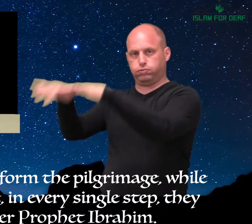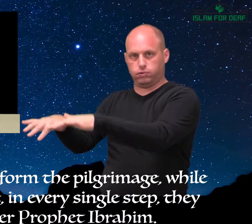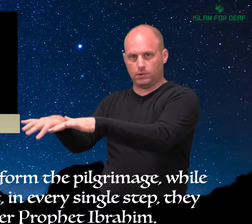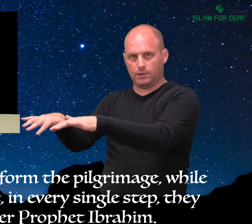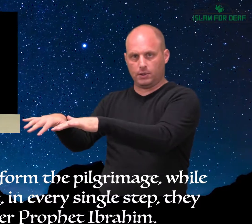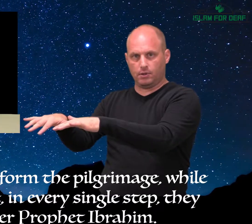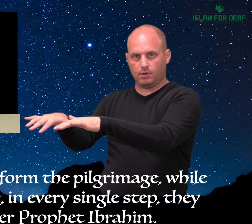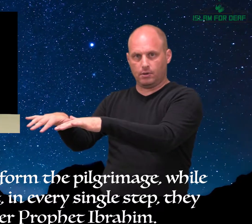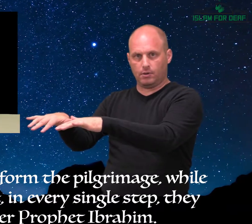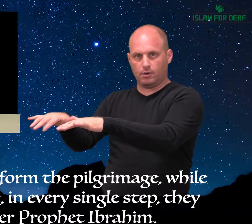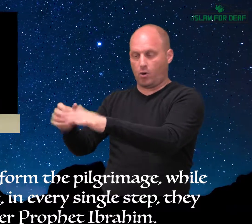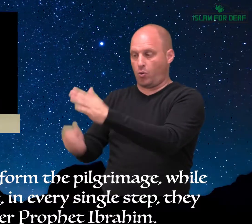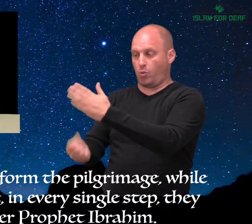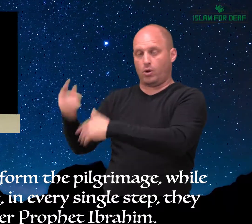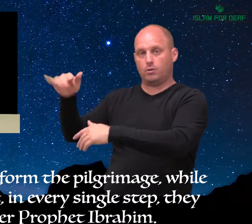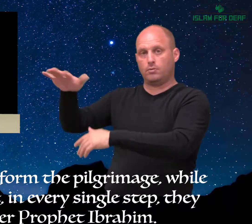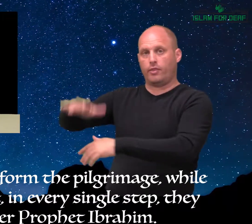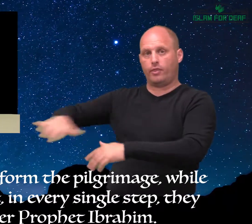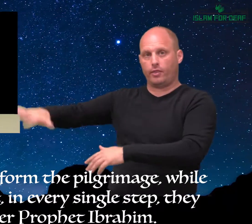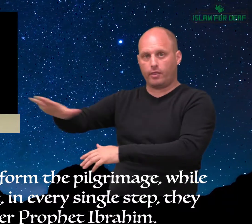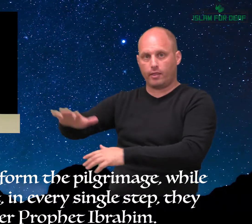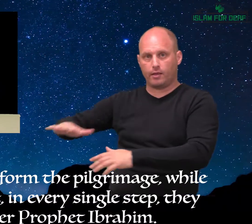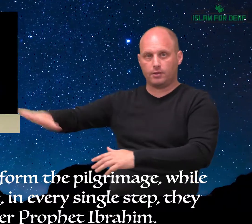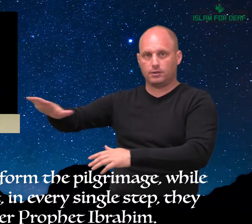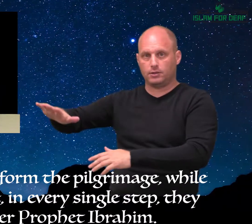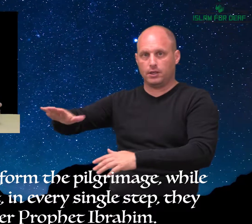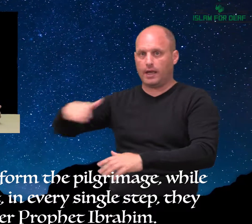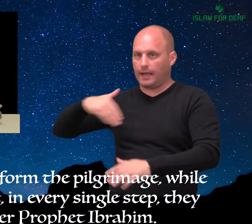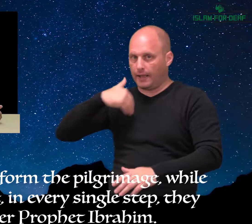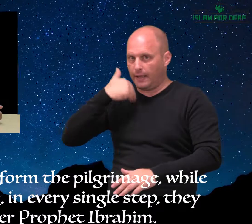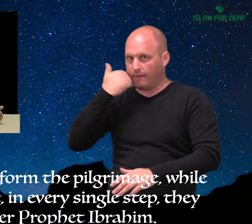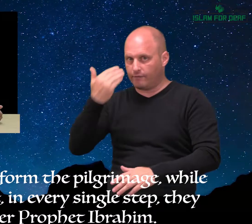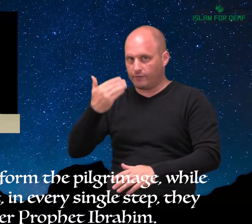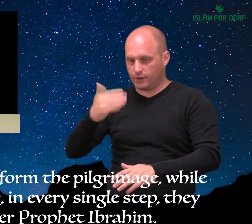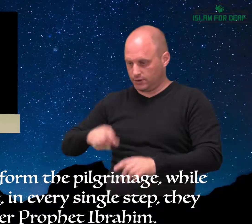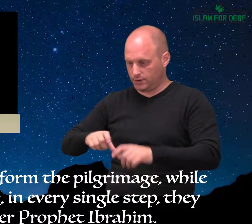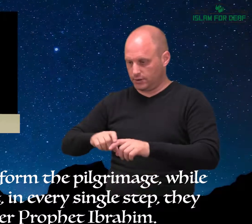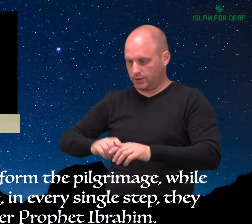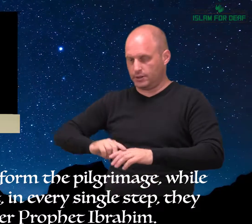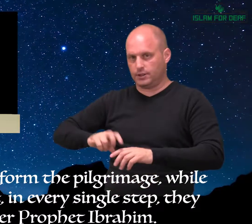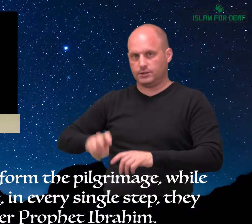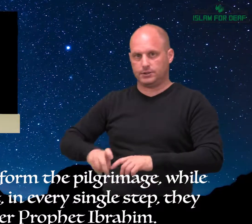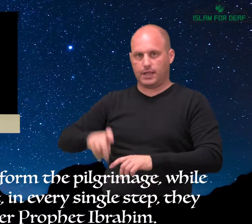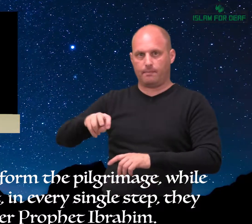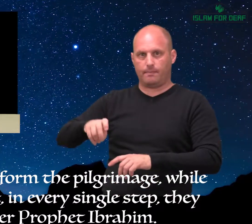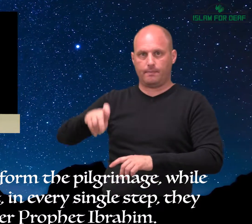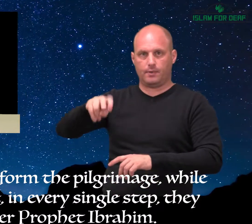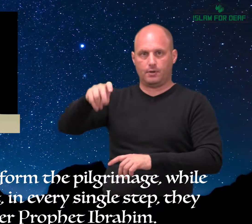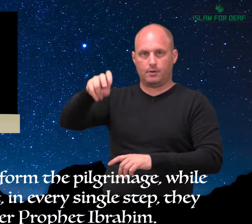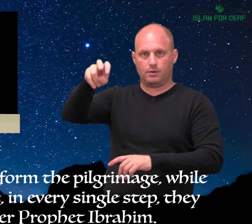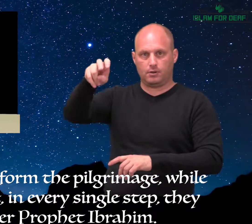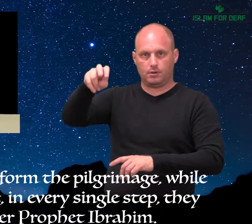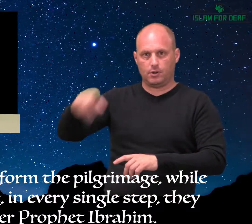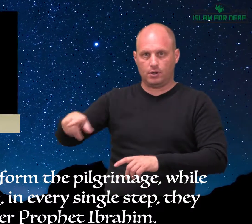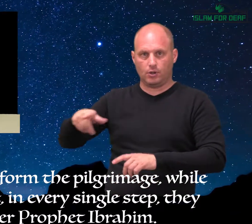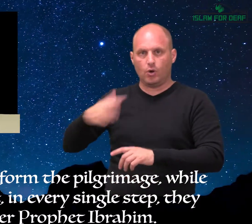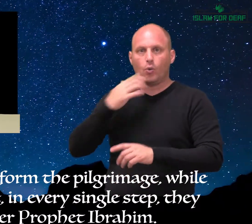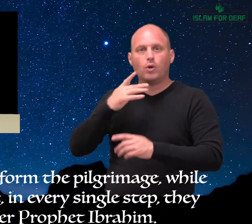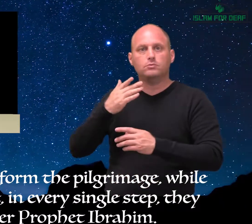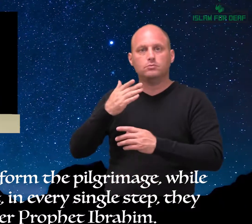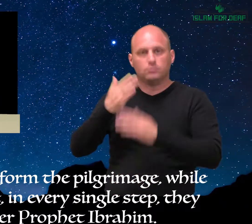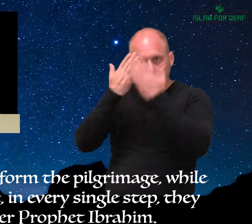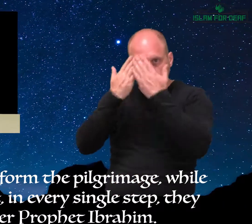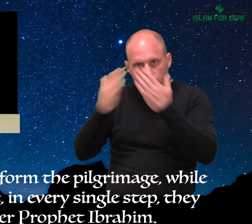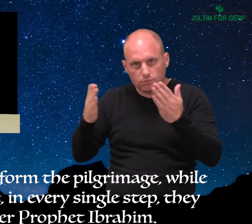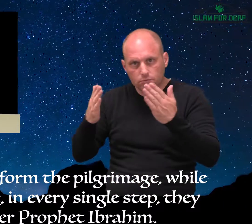While they are there, on every single step, while performing the rites of the